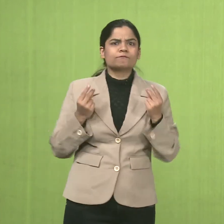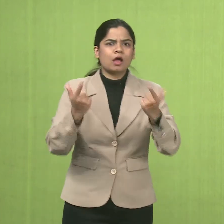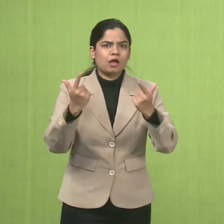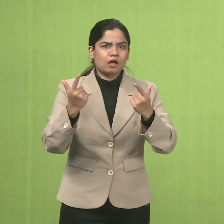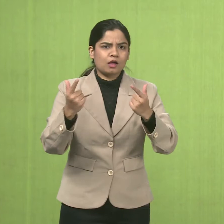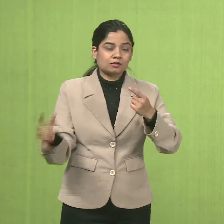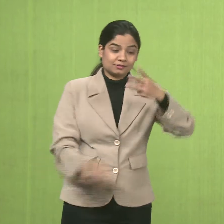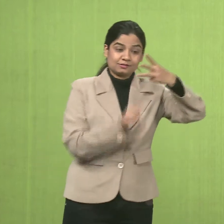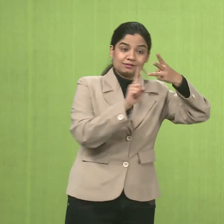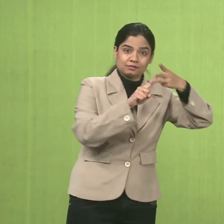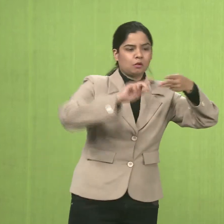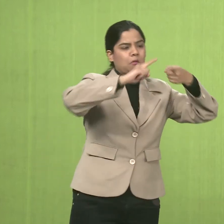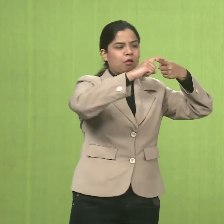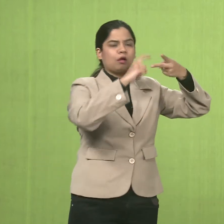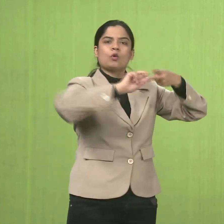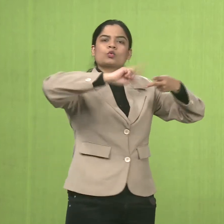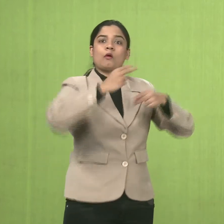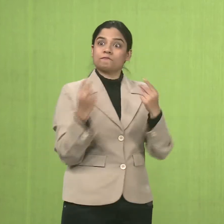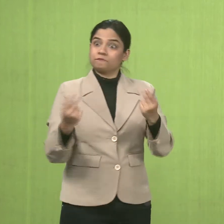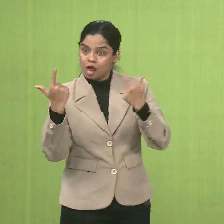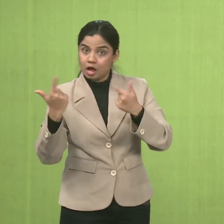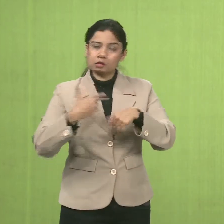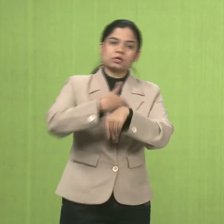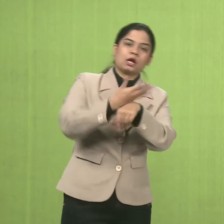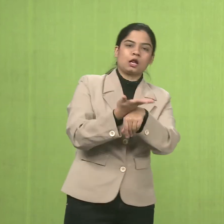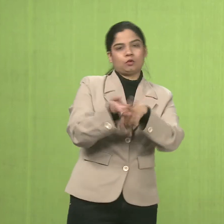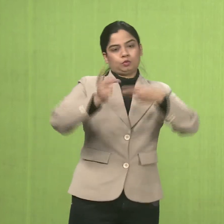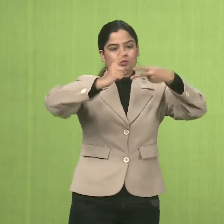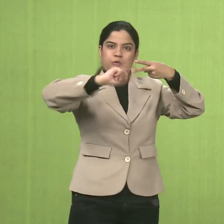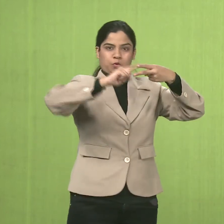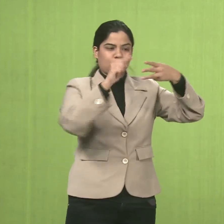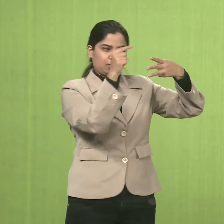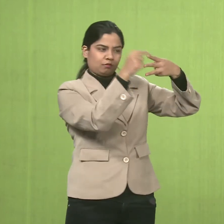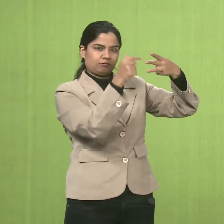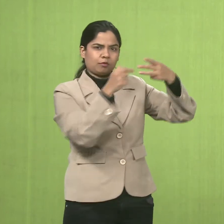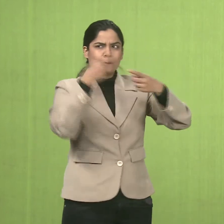girls. Third is both, be it early or late.